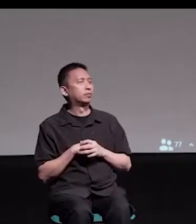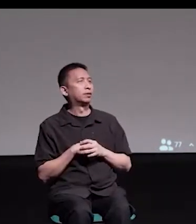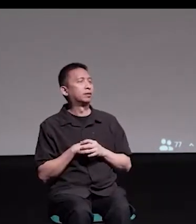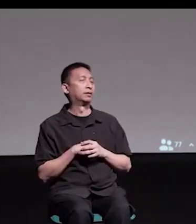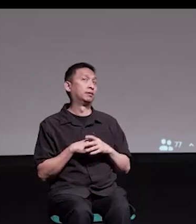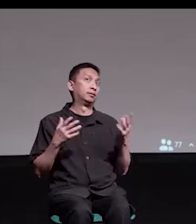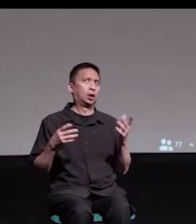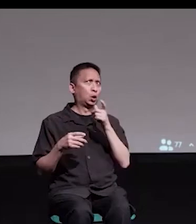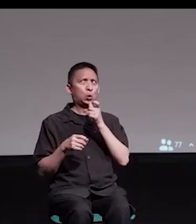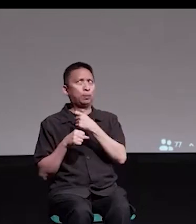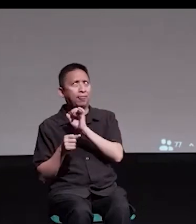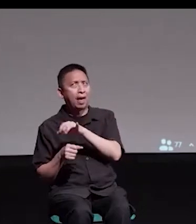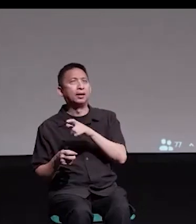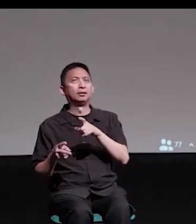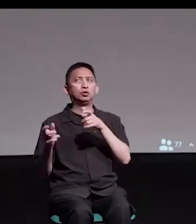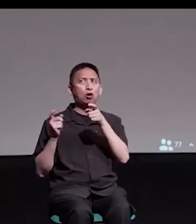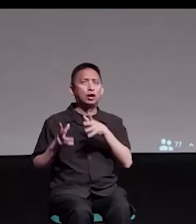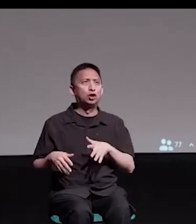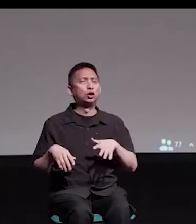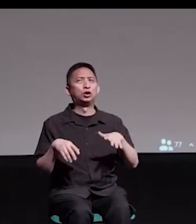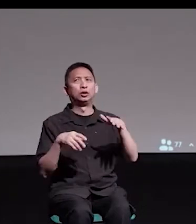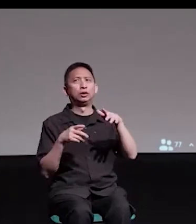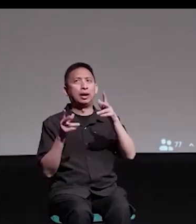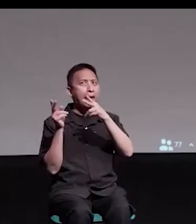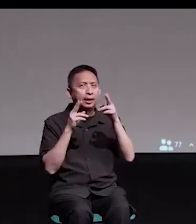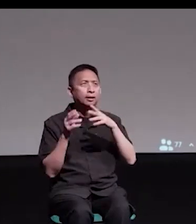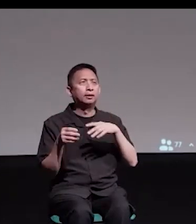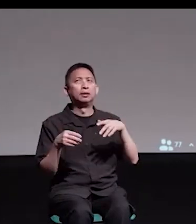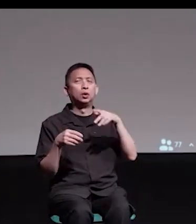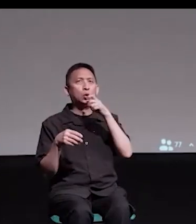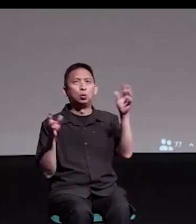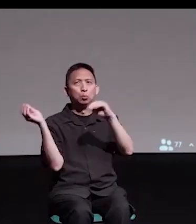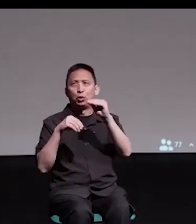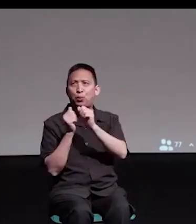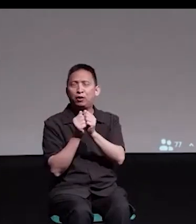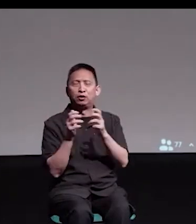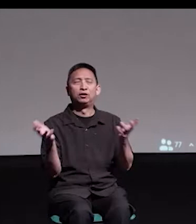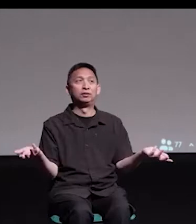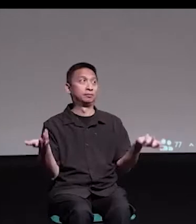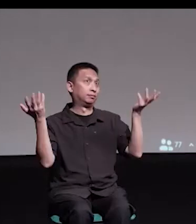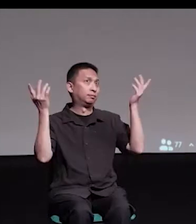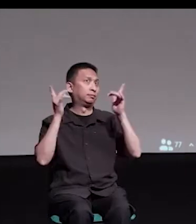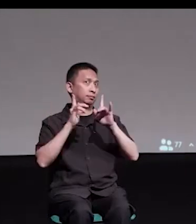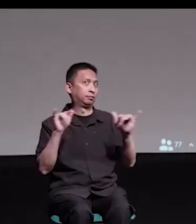making this, like who edited this, who directed this, like, you know, who assembled this, etc.